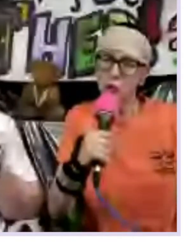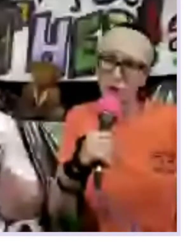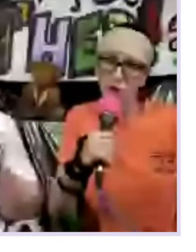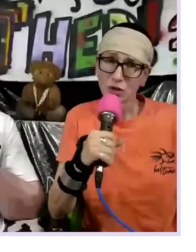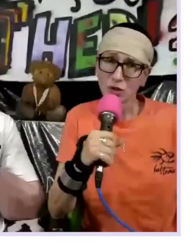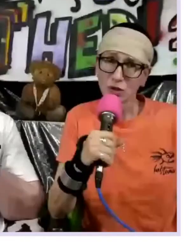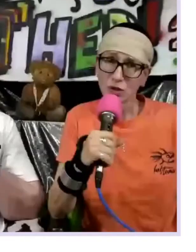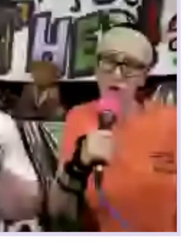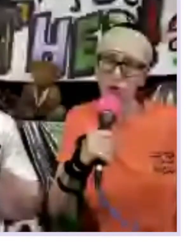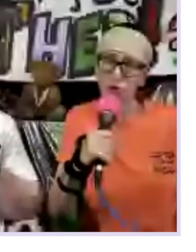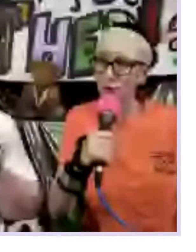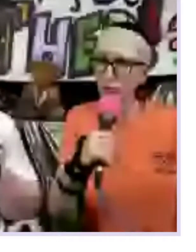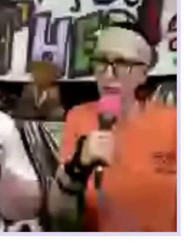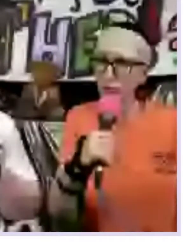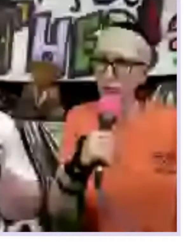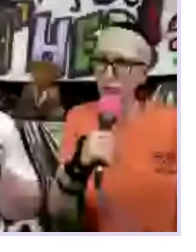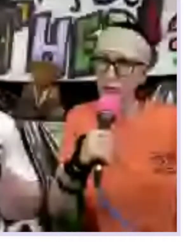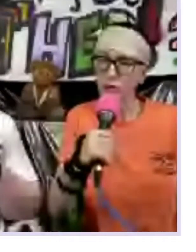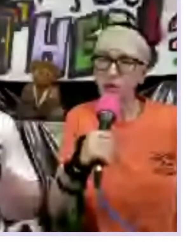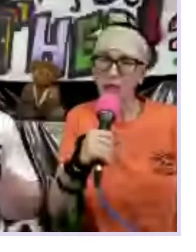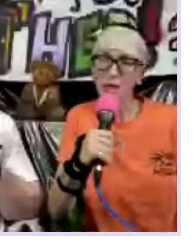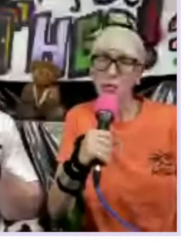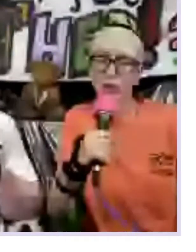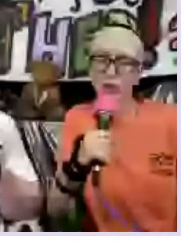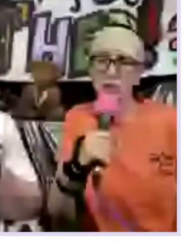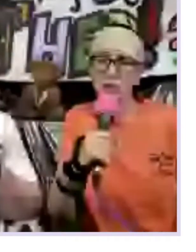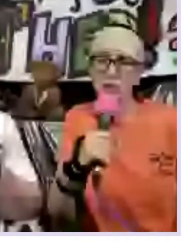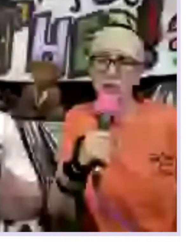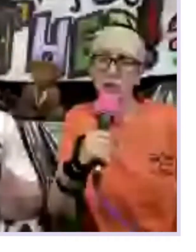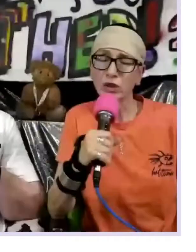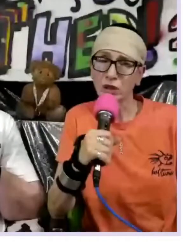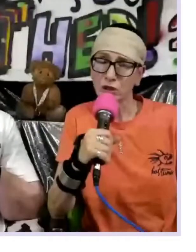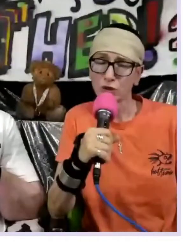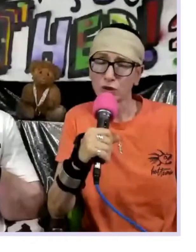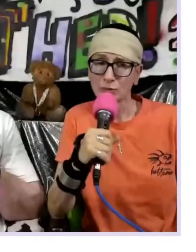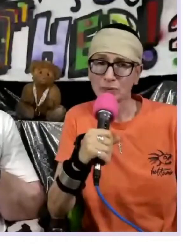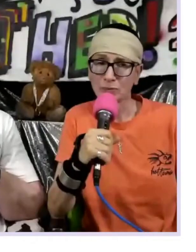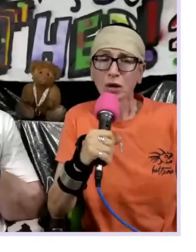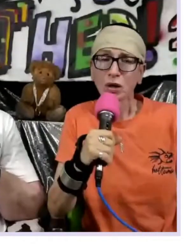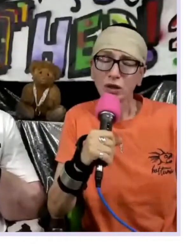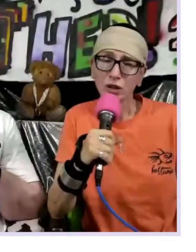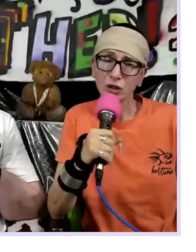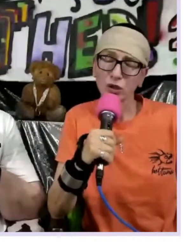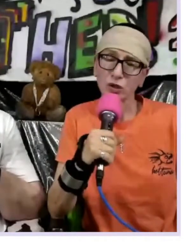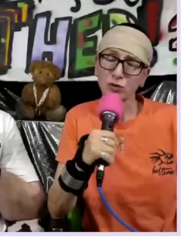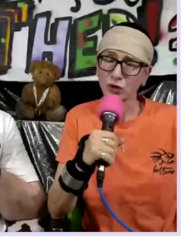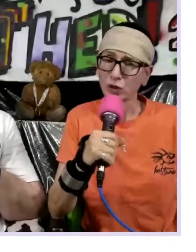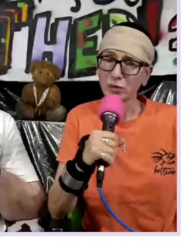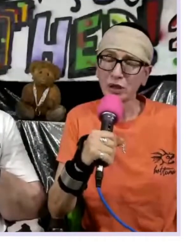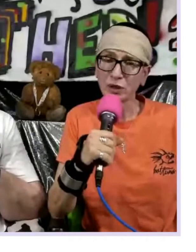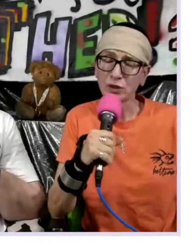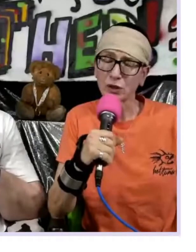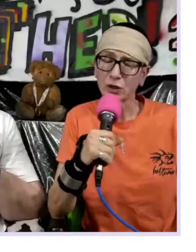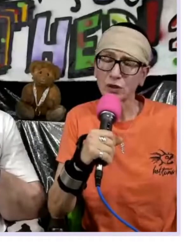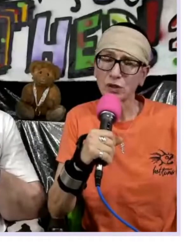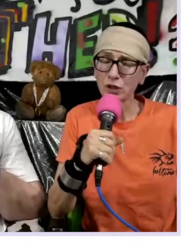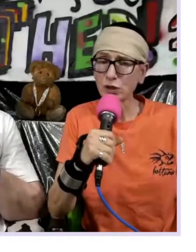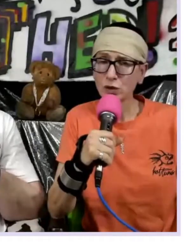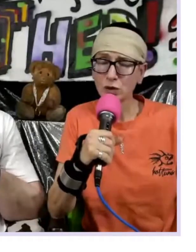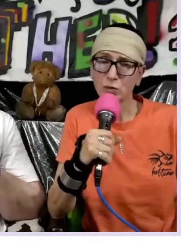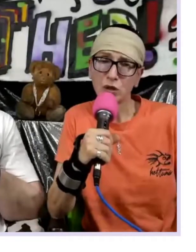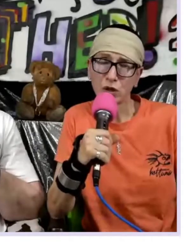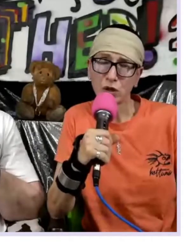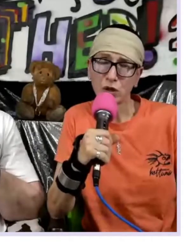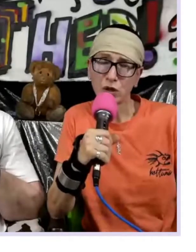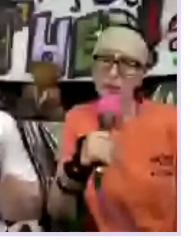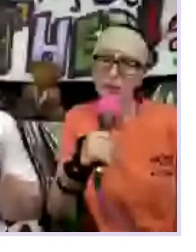on Thursday, the 24th of September, the app is going national. I can confirm it is going to continue